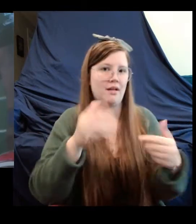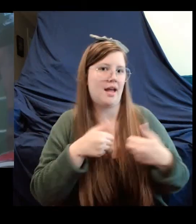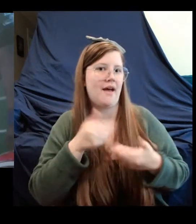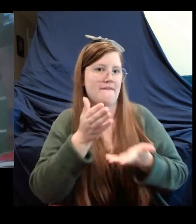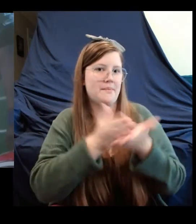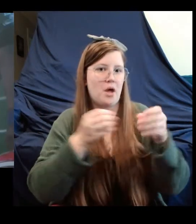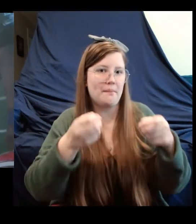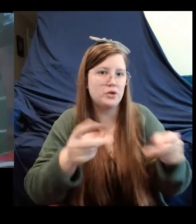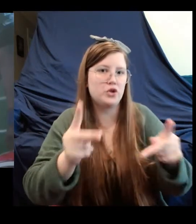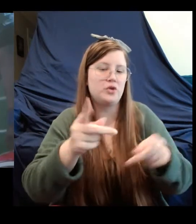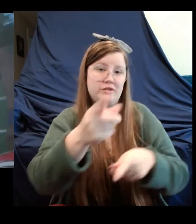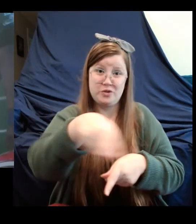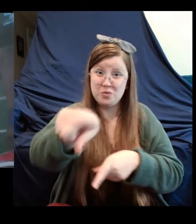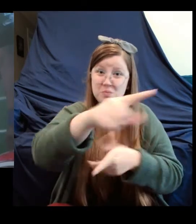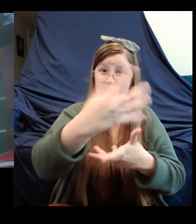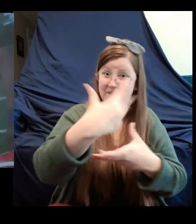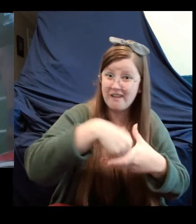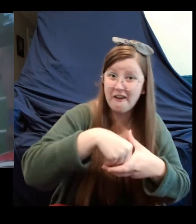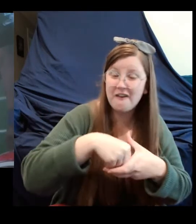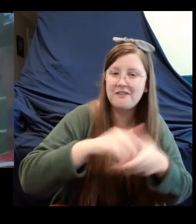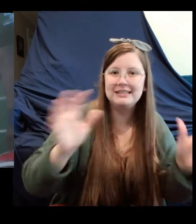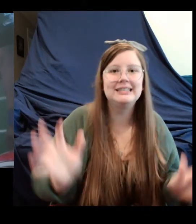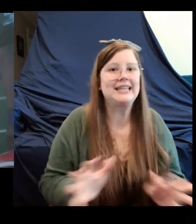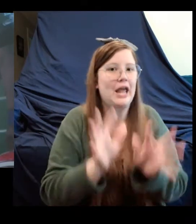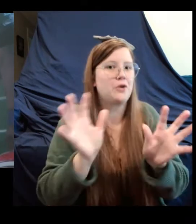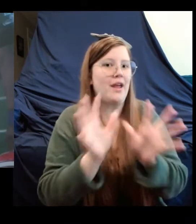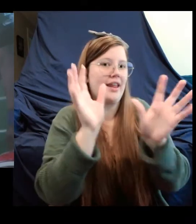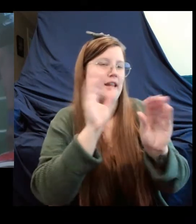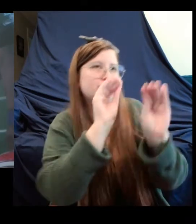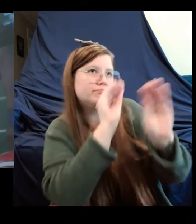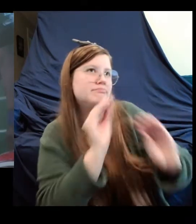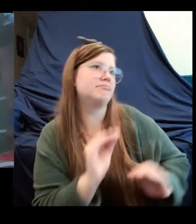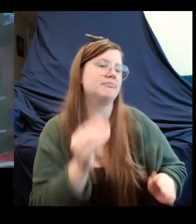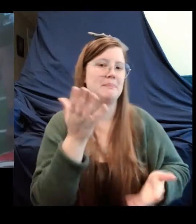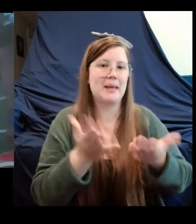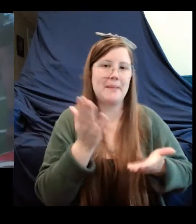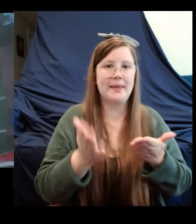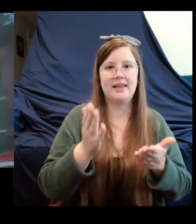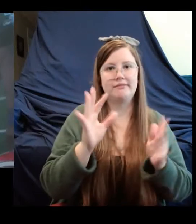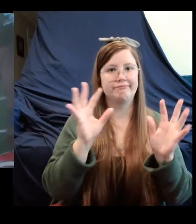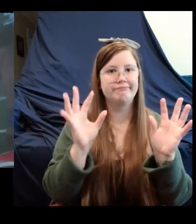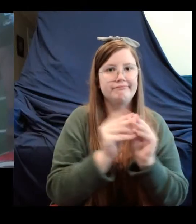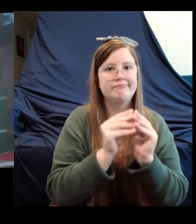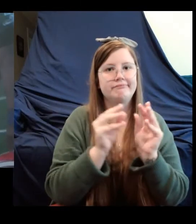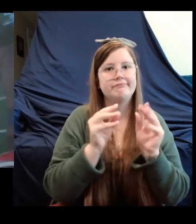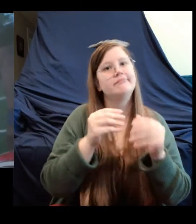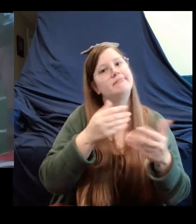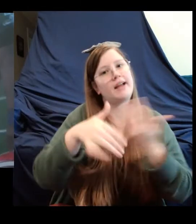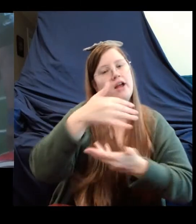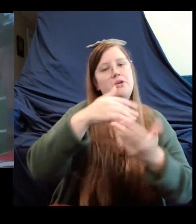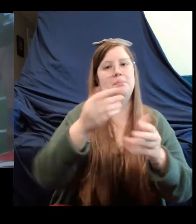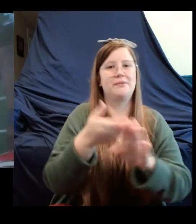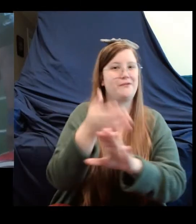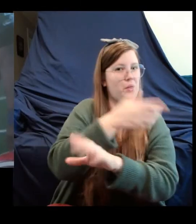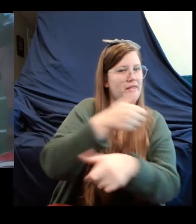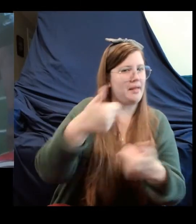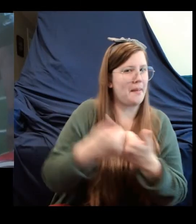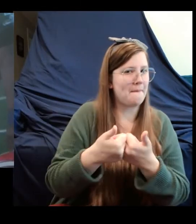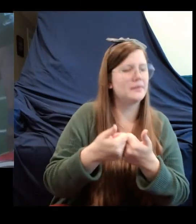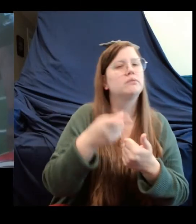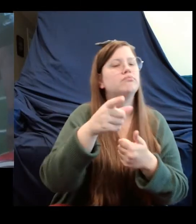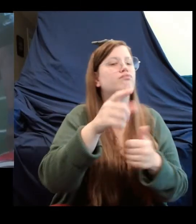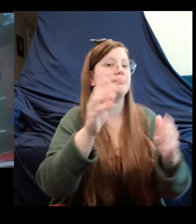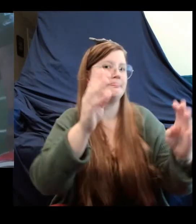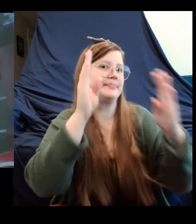decorating and maybe a gathering before the game. And so keep your eyes out for an email coming